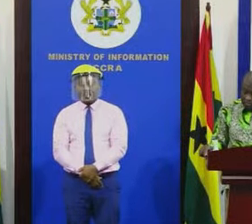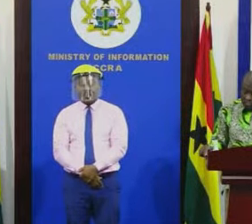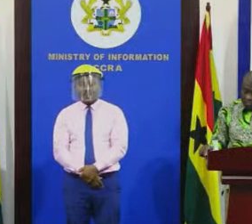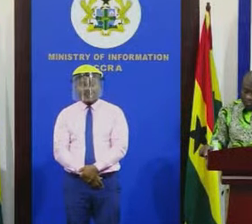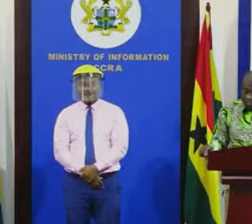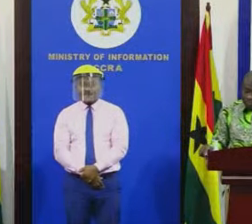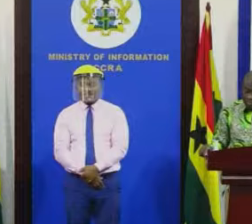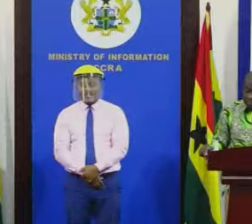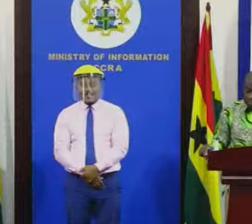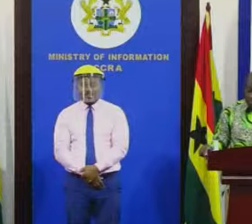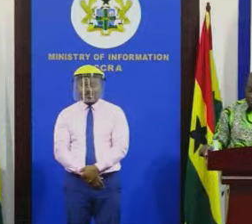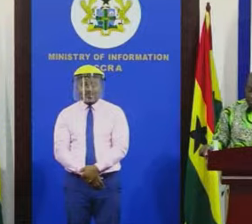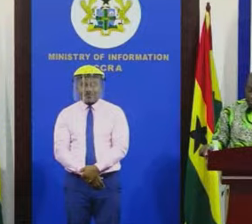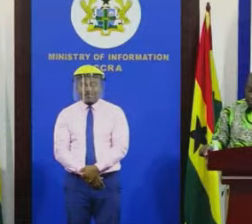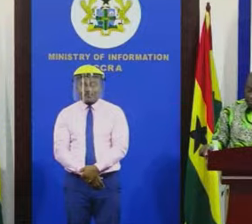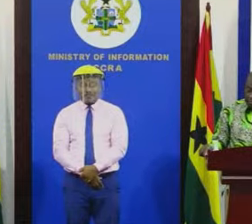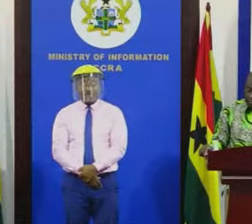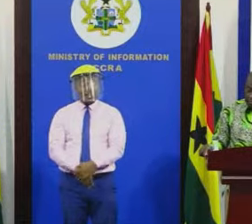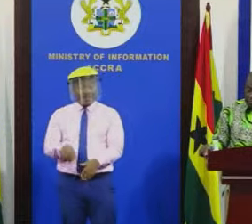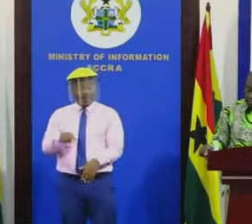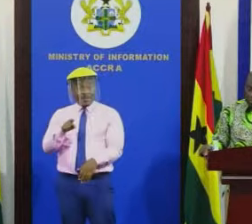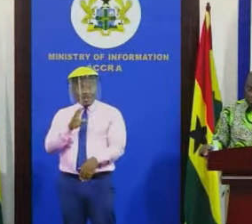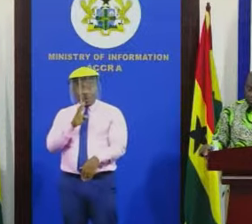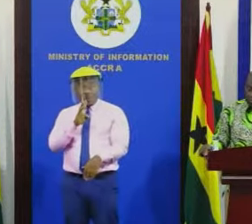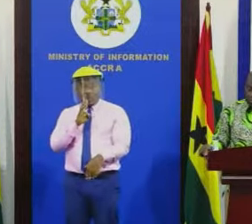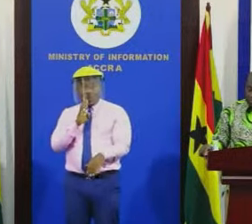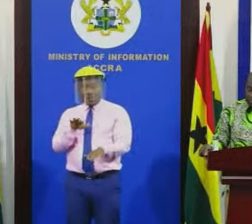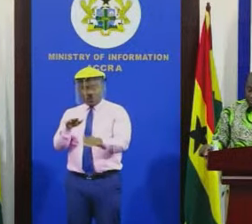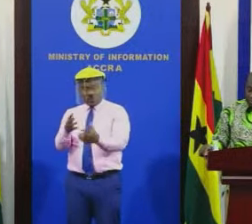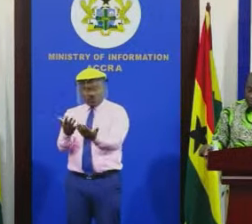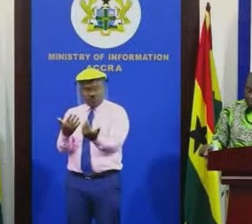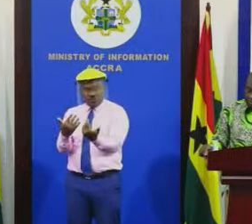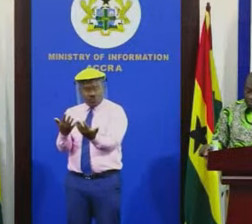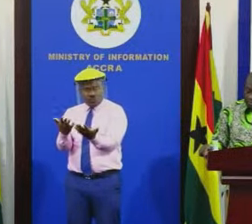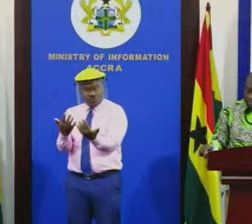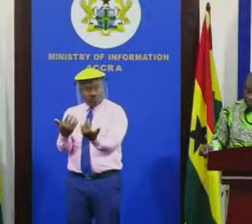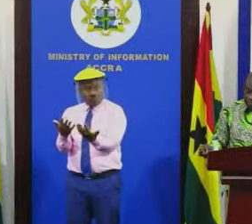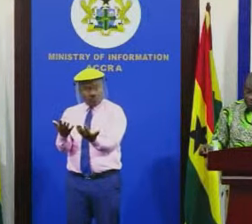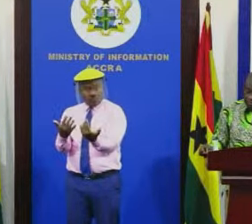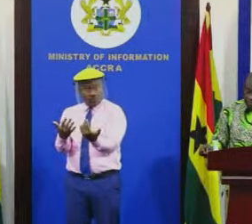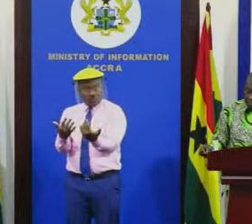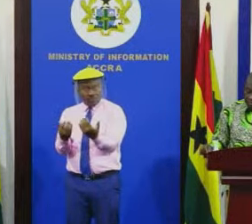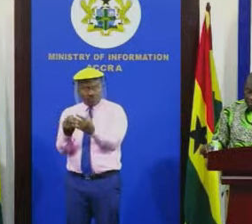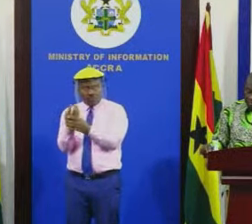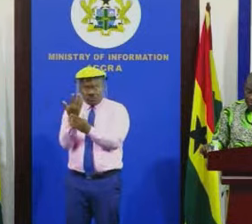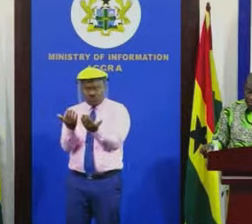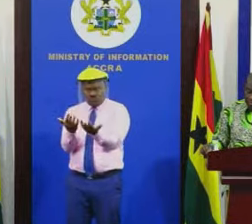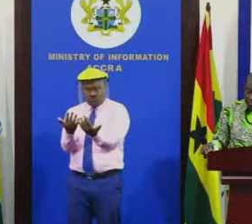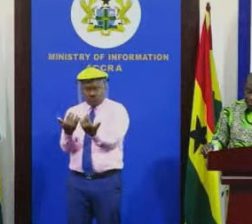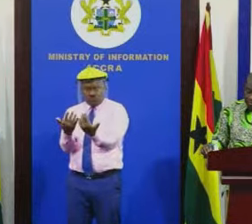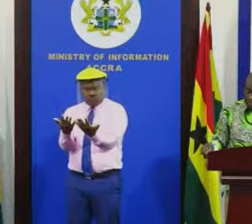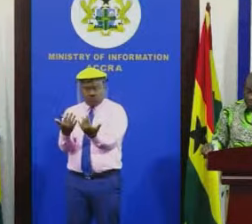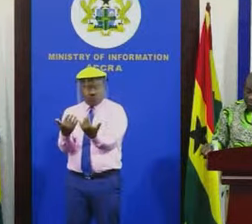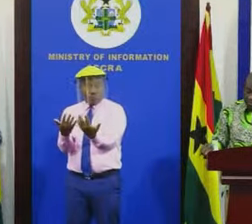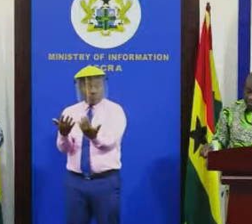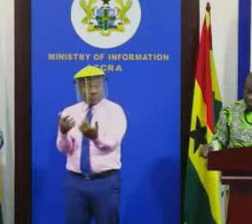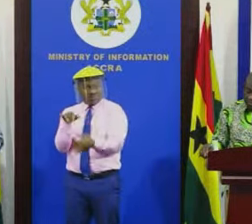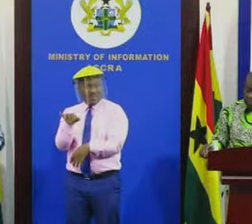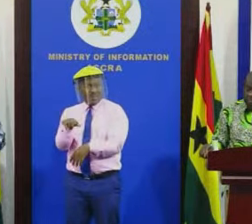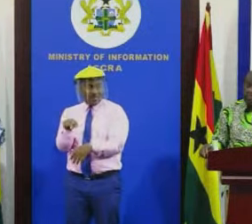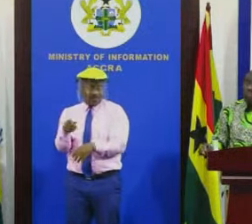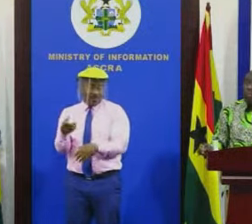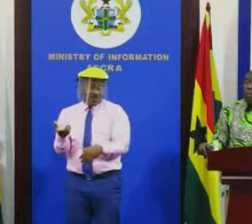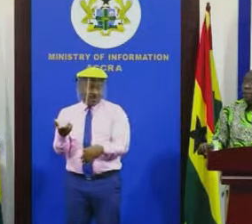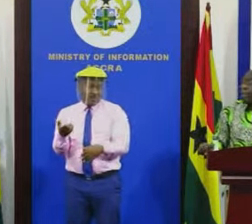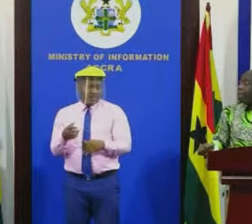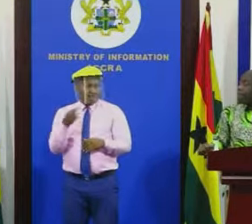the issue about the hyson, these weeds that have grown in the lake, it is one of the reasons for which